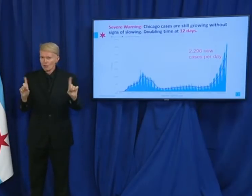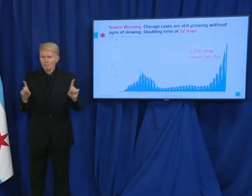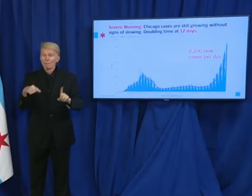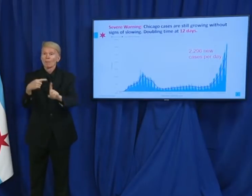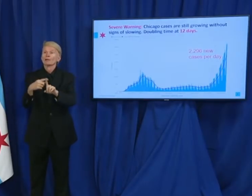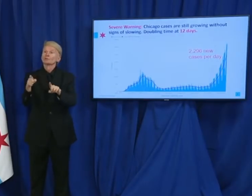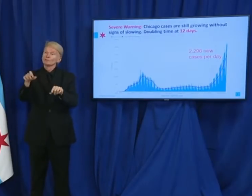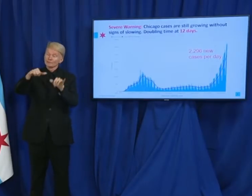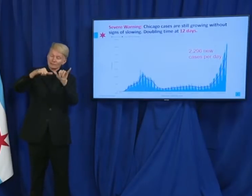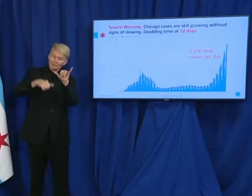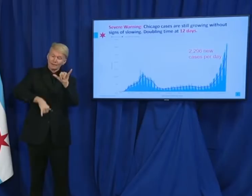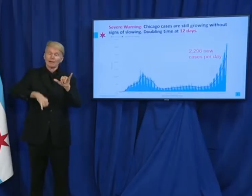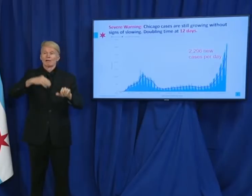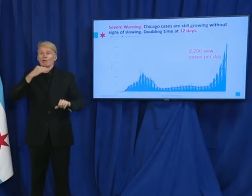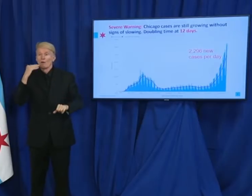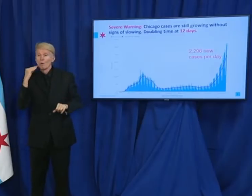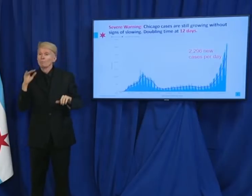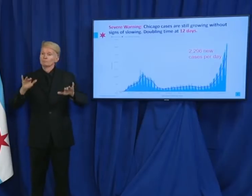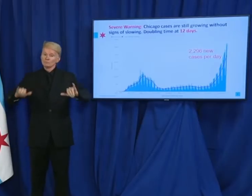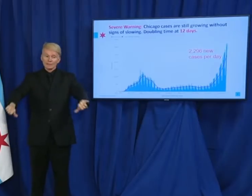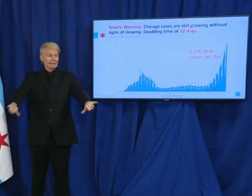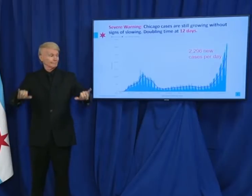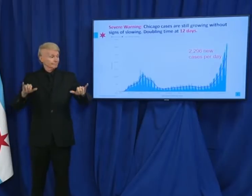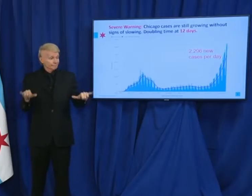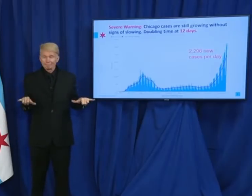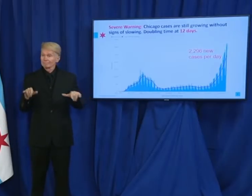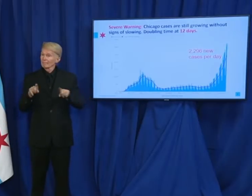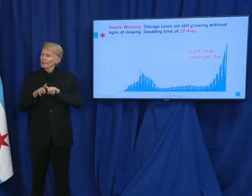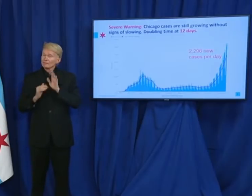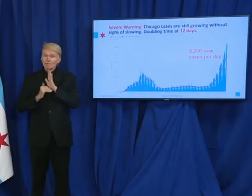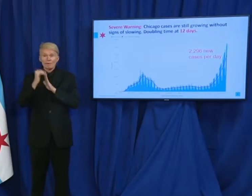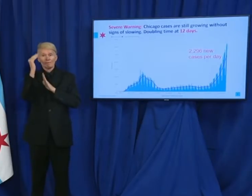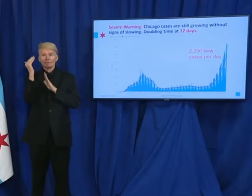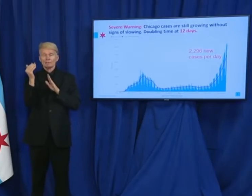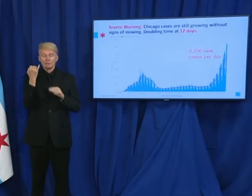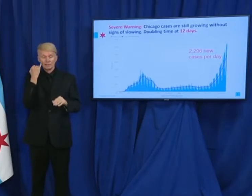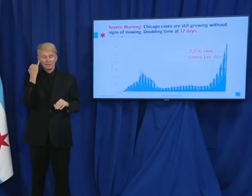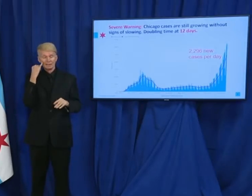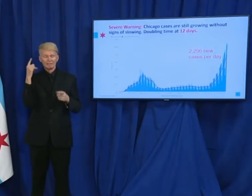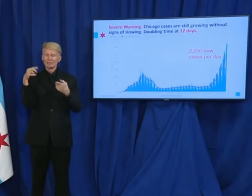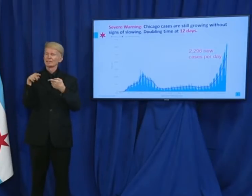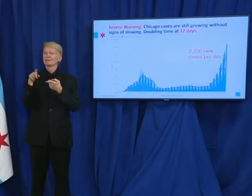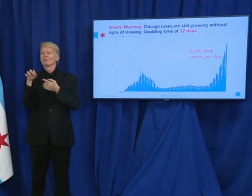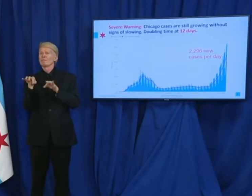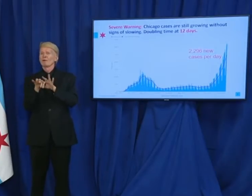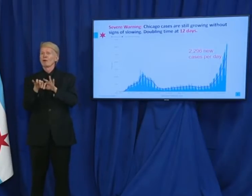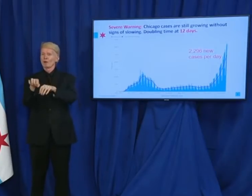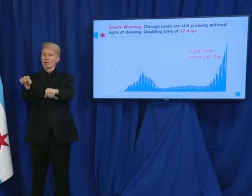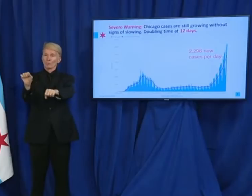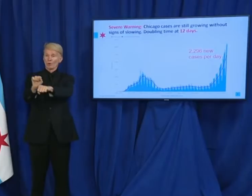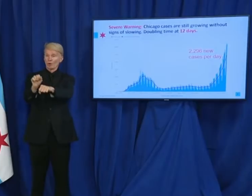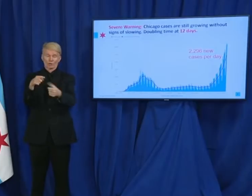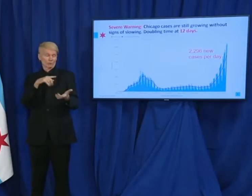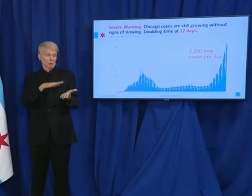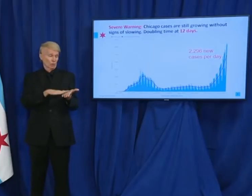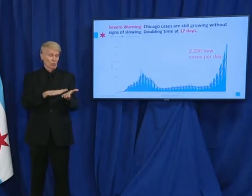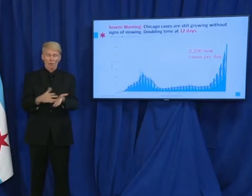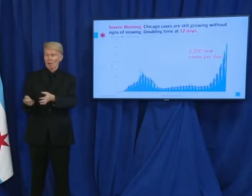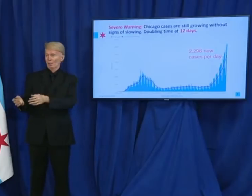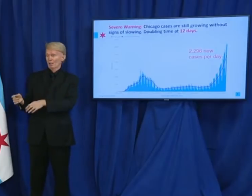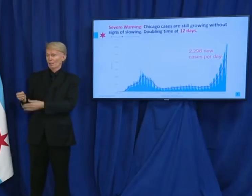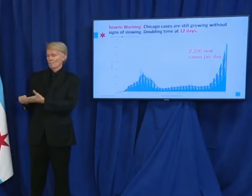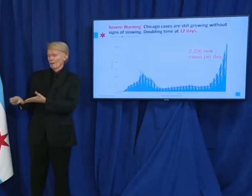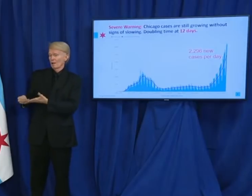staying home as much as you can. If you need to go out for work, for school, for essentials like medical care